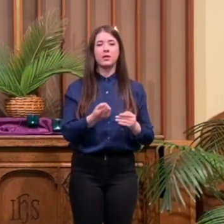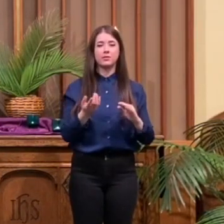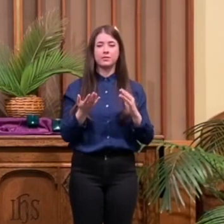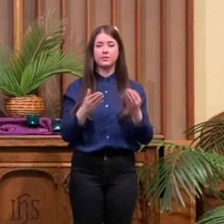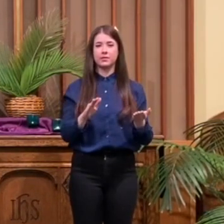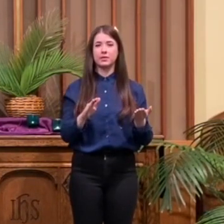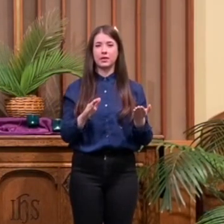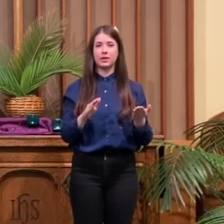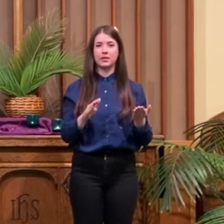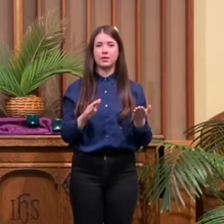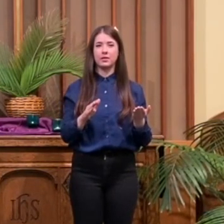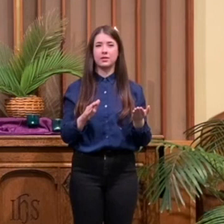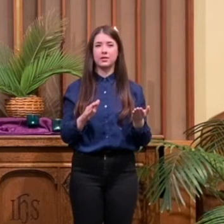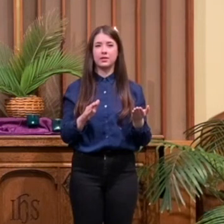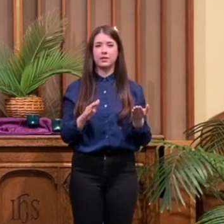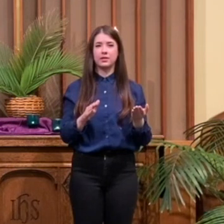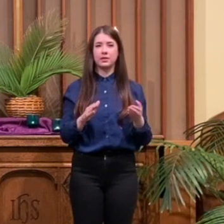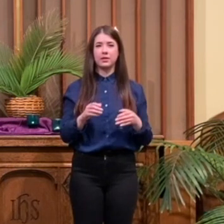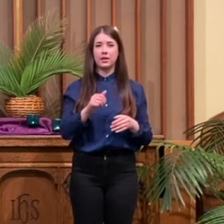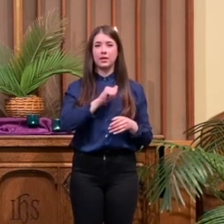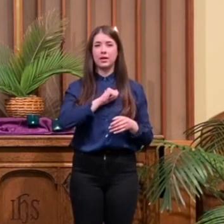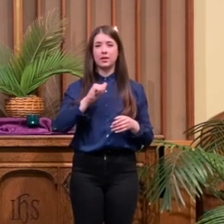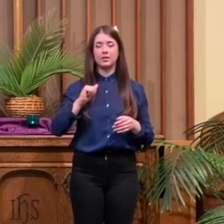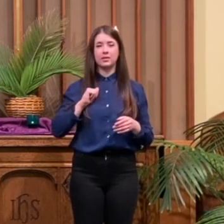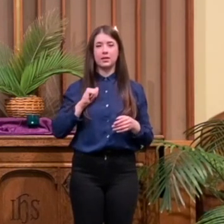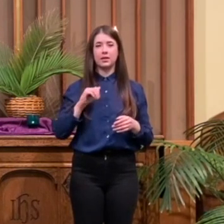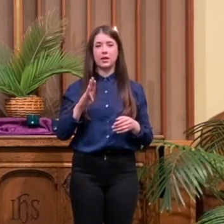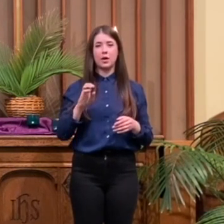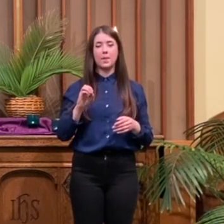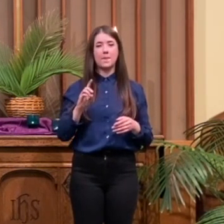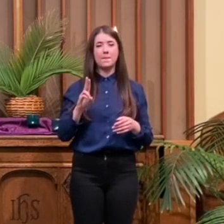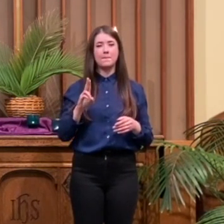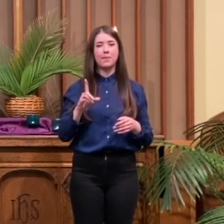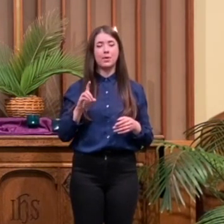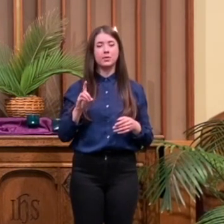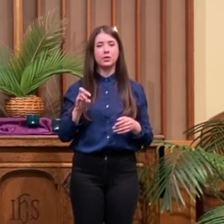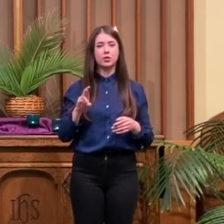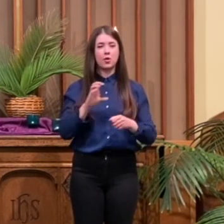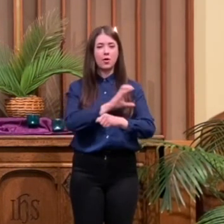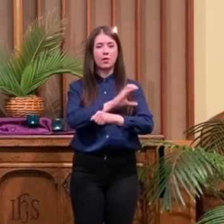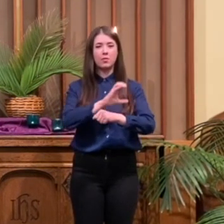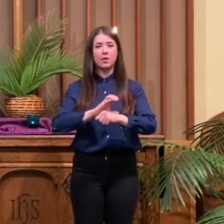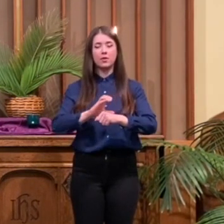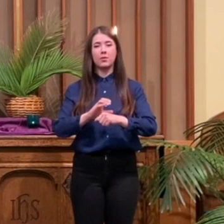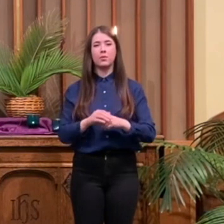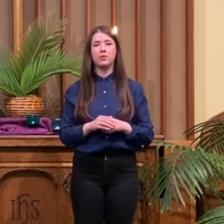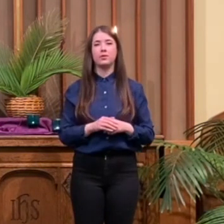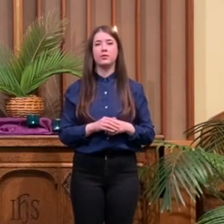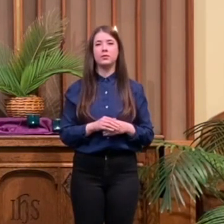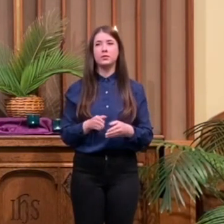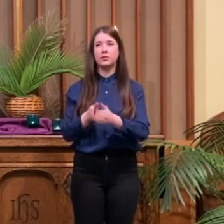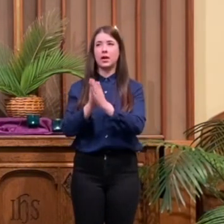away in Atlanta, Georgia, and Boulder, Colorado. We ask that you would hold